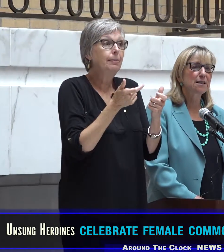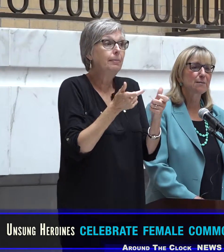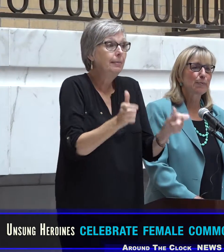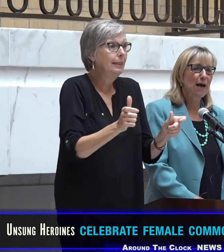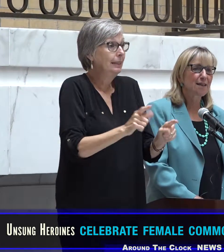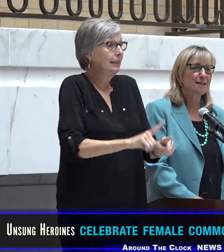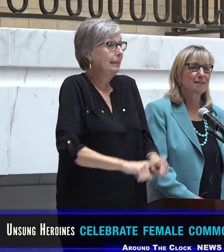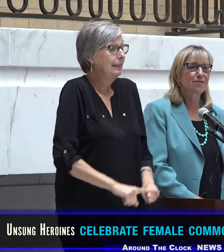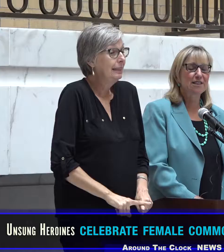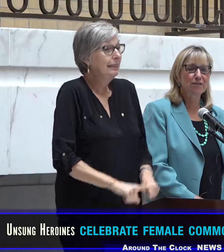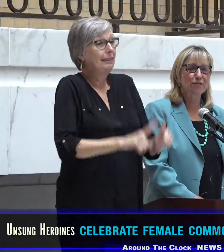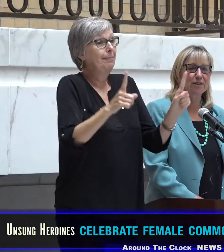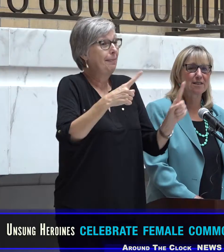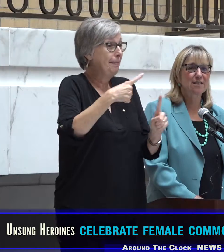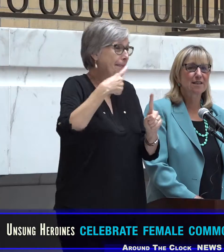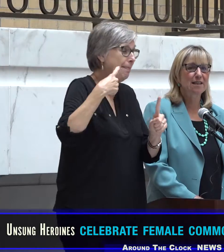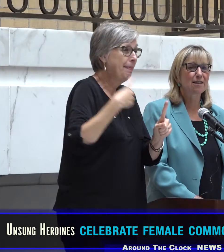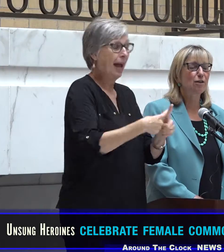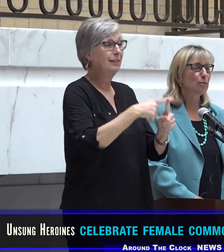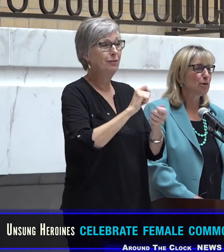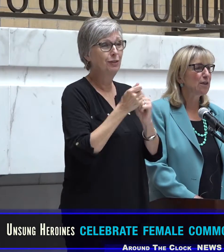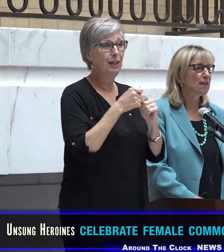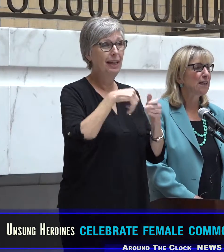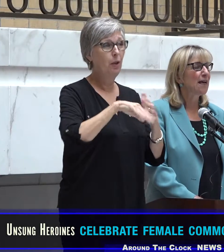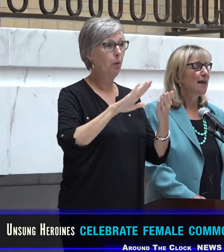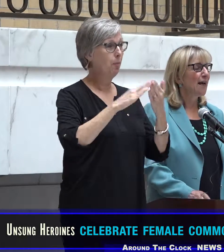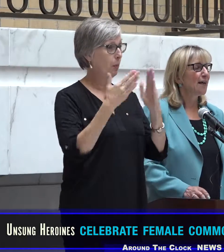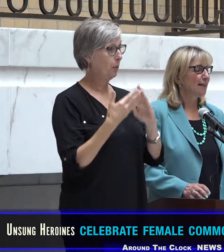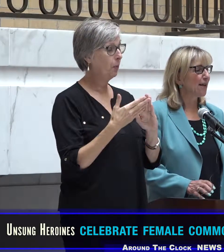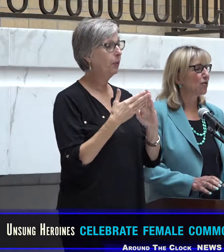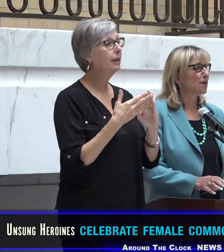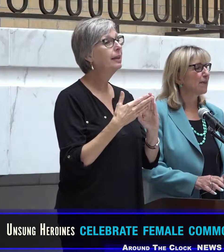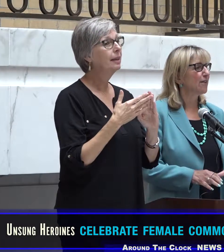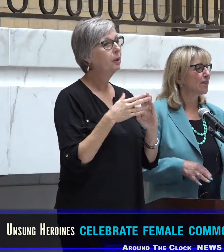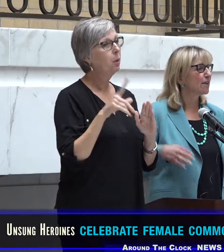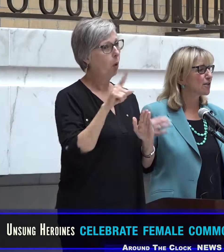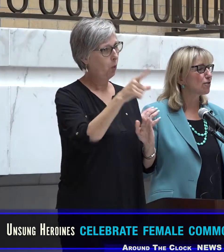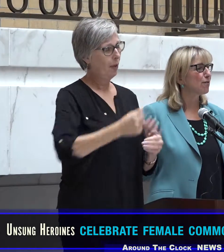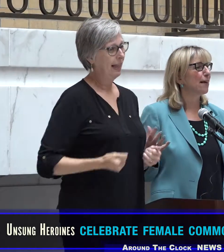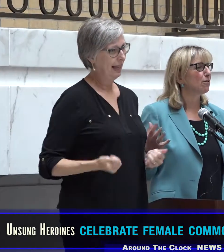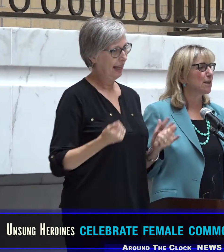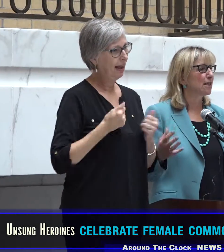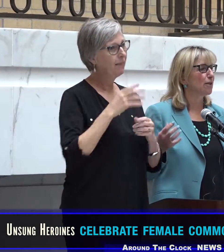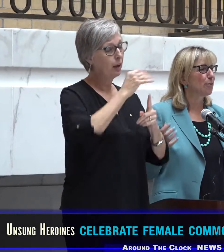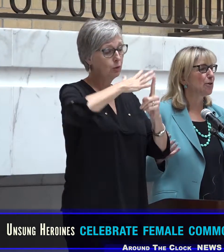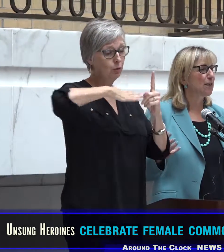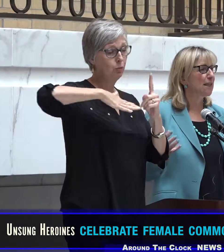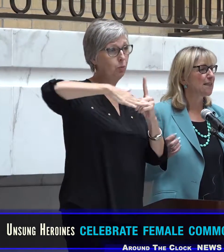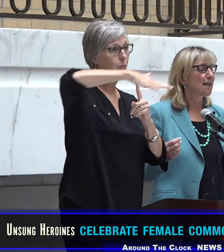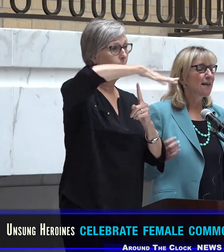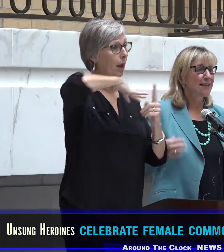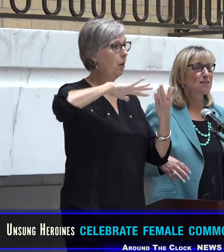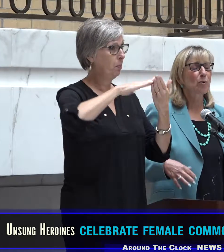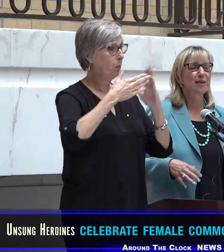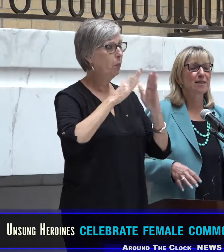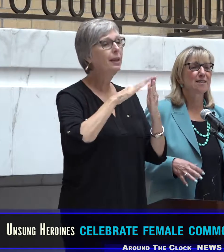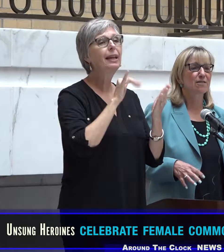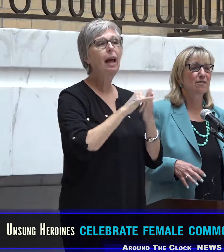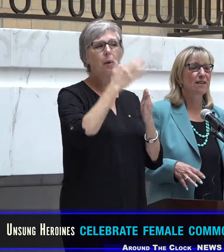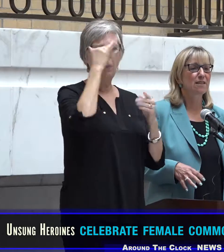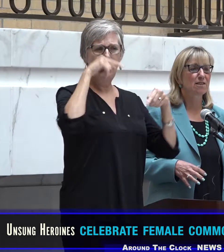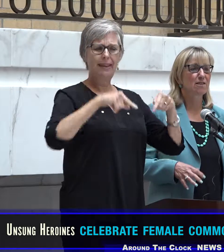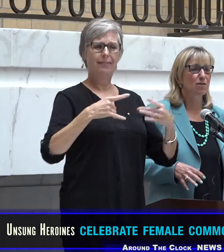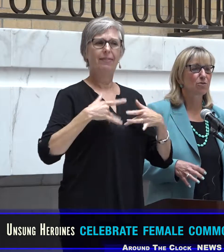incredible, positive difference in the community and that you live in the surrounding communities. That's why